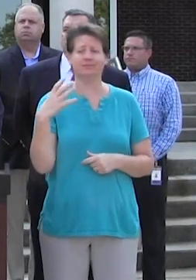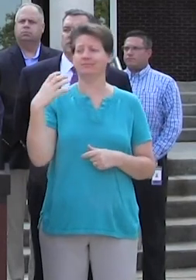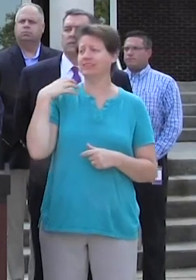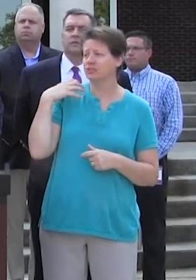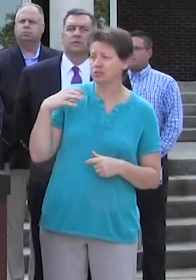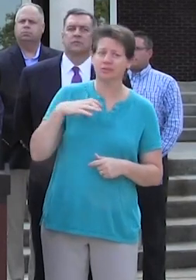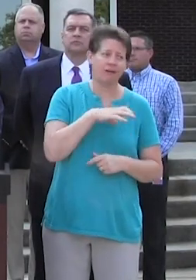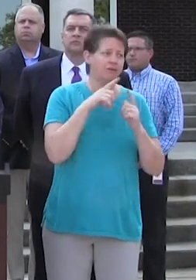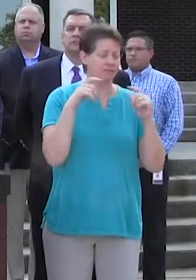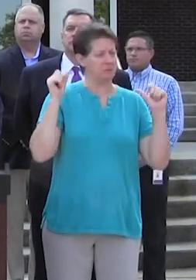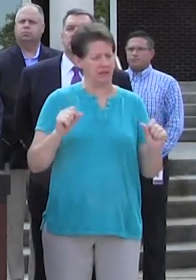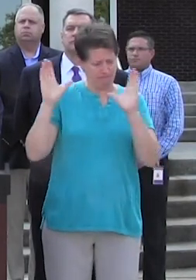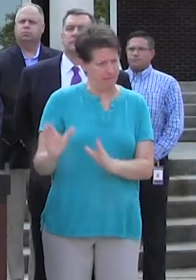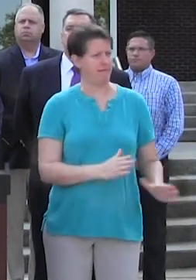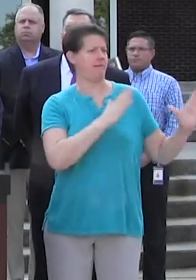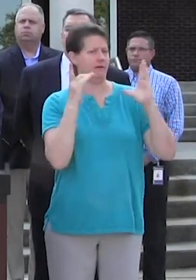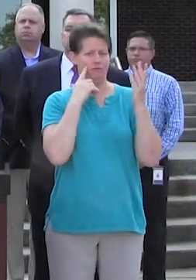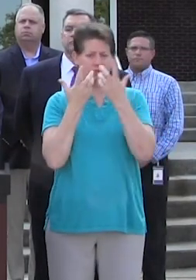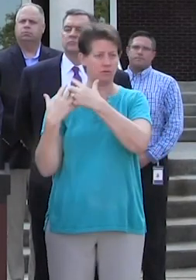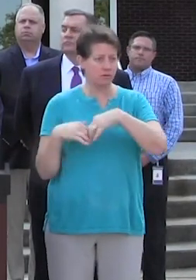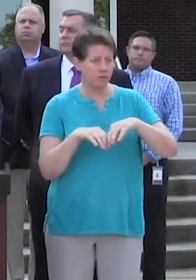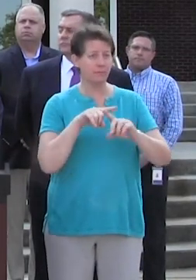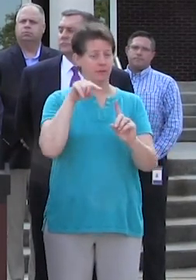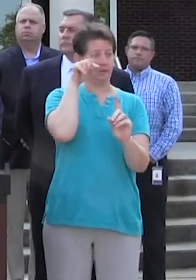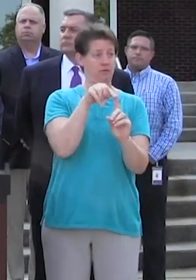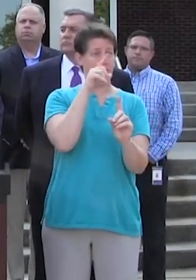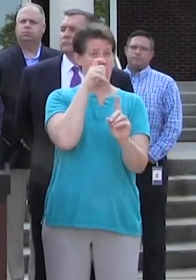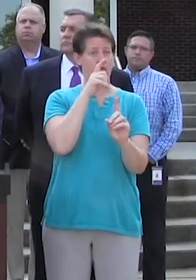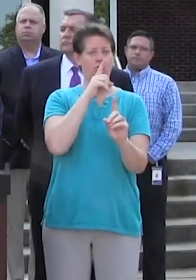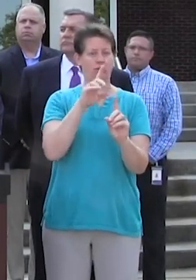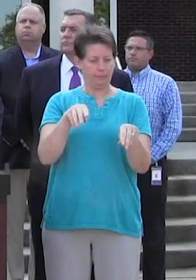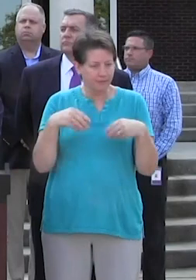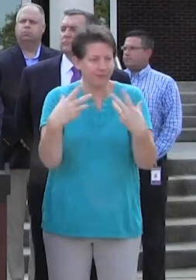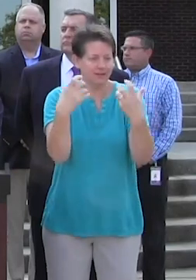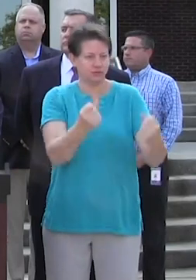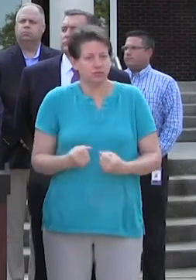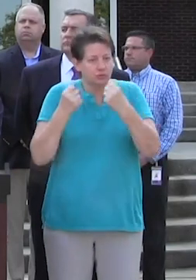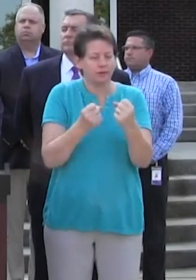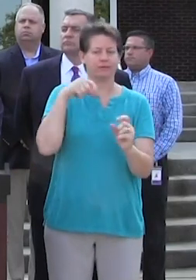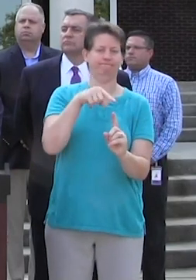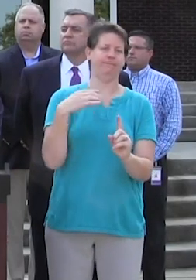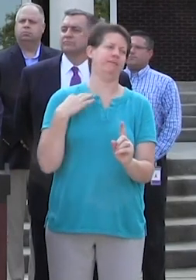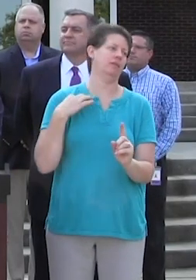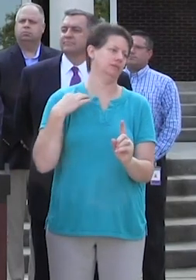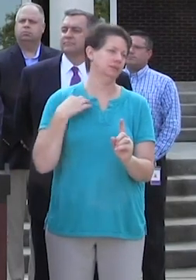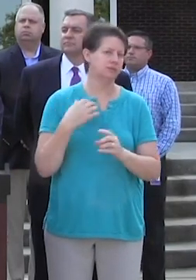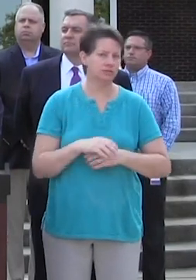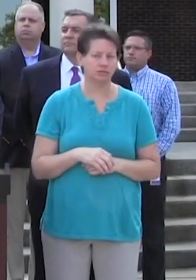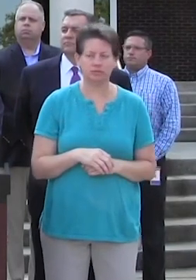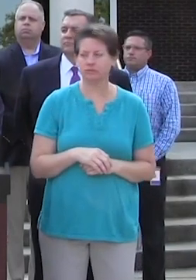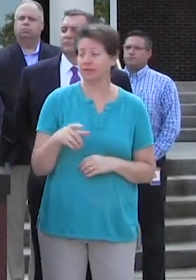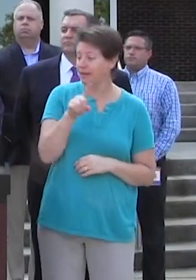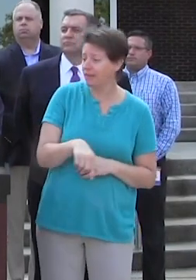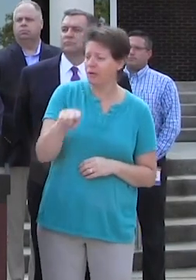the plans under which everyone works, but it's the volunteers who provide the strength, and often the volunteers come in